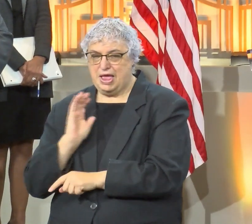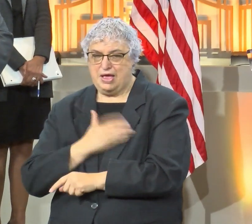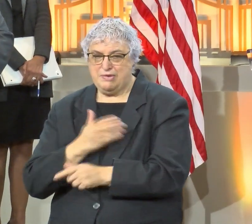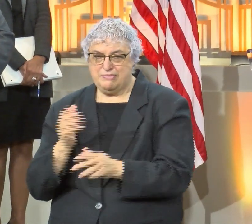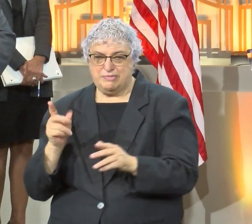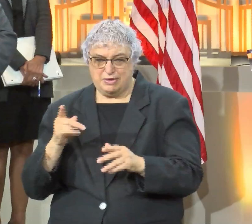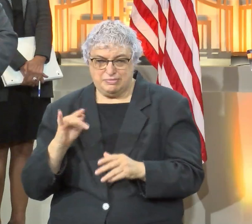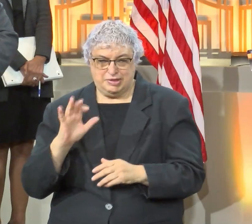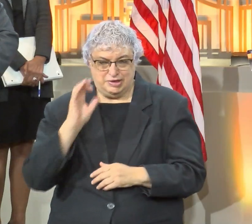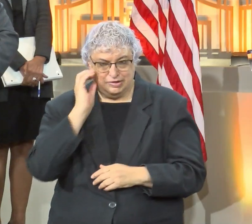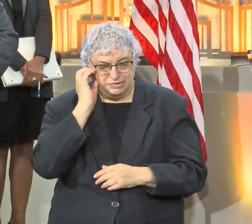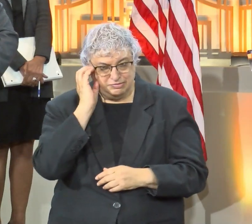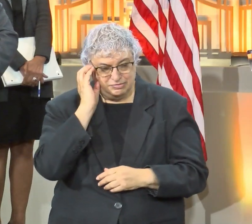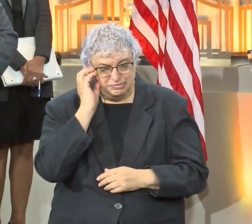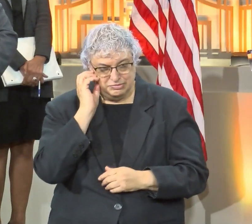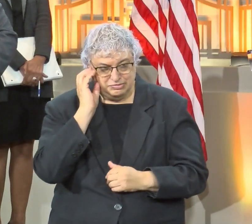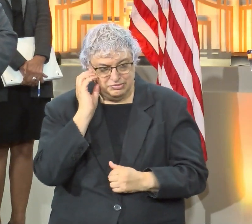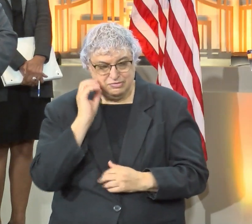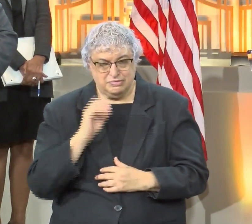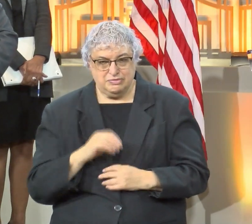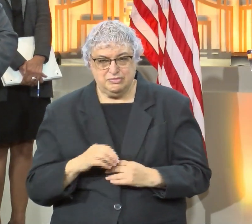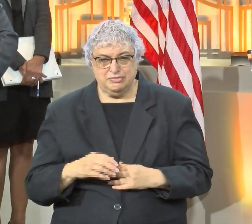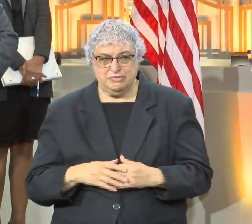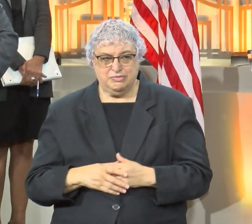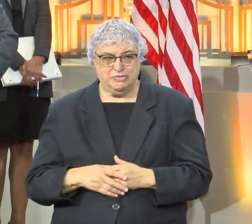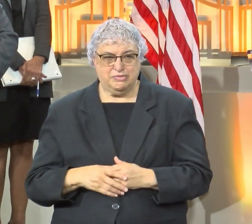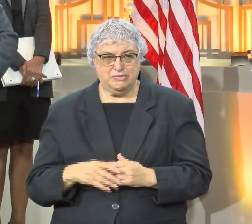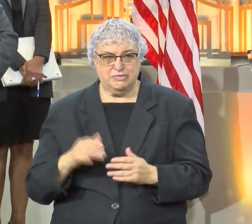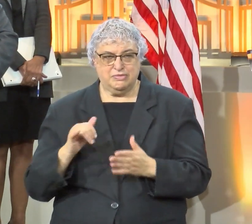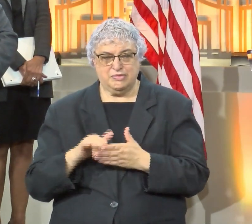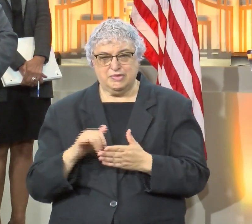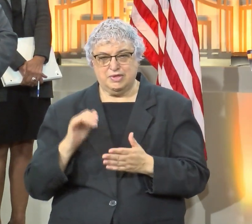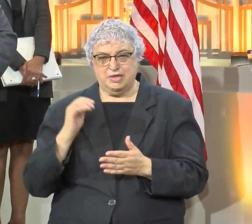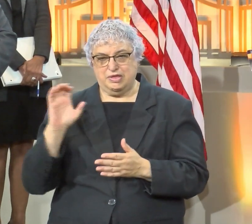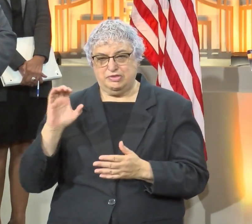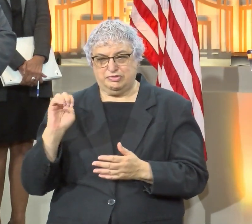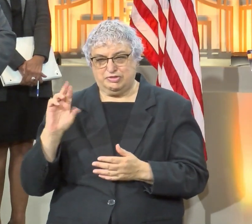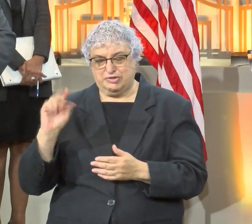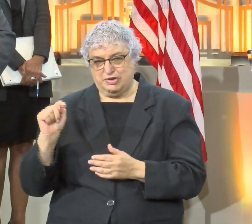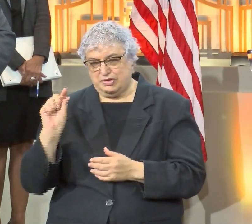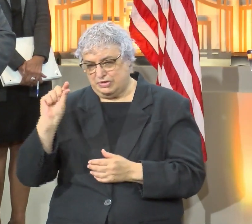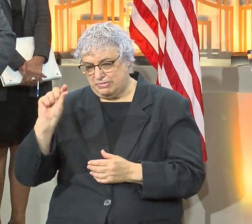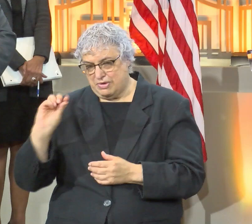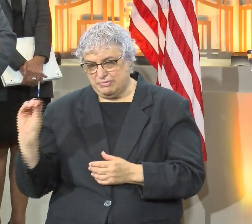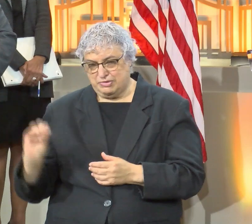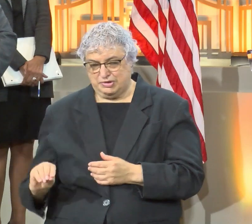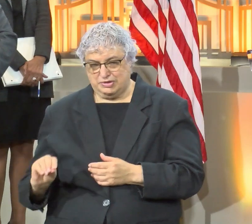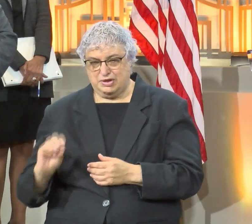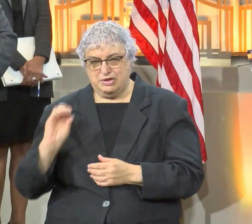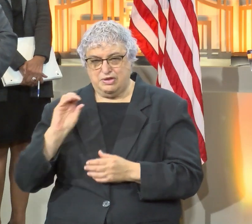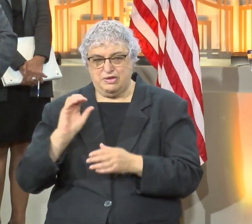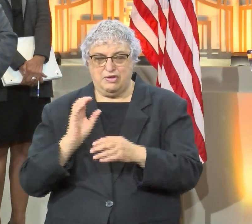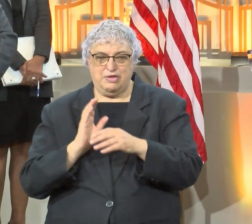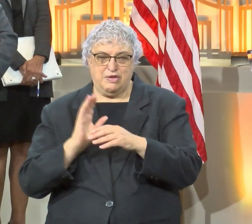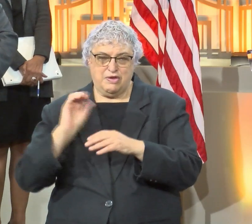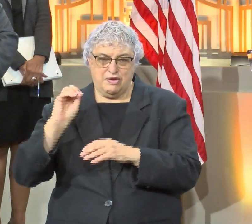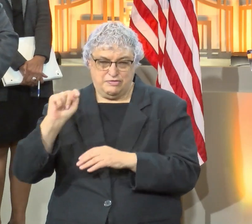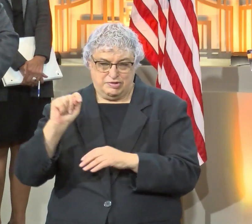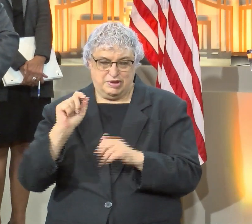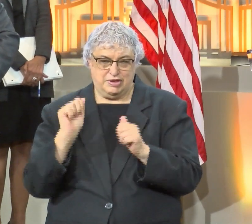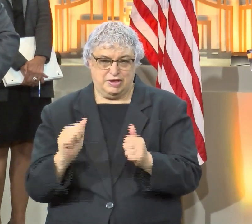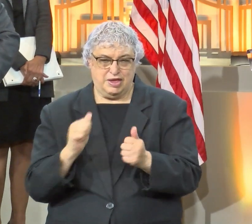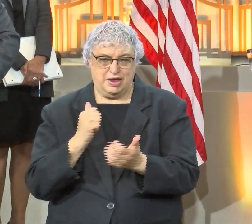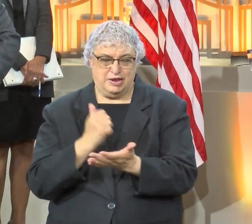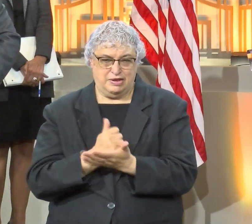public. CERT now handles just a fraction of them, as I noted, and this overtime will allow